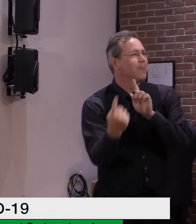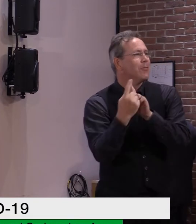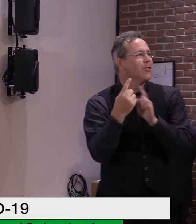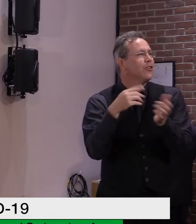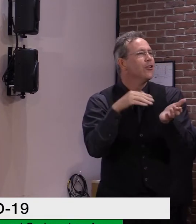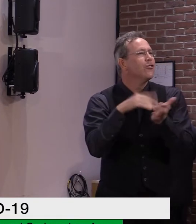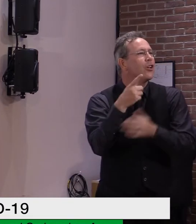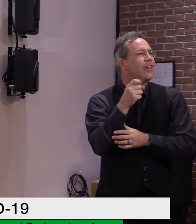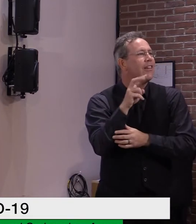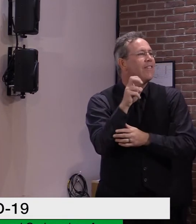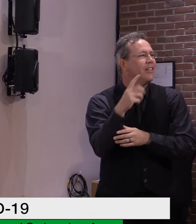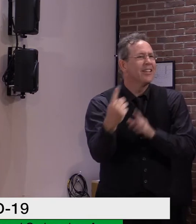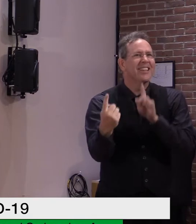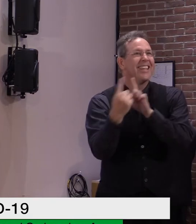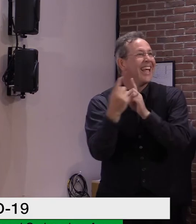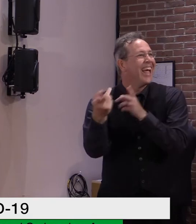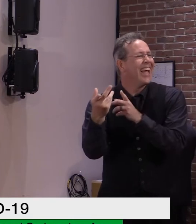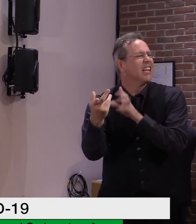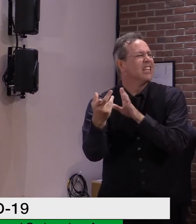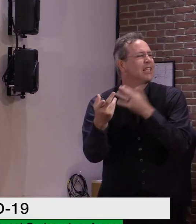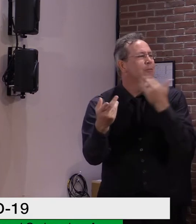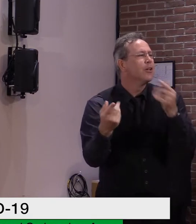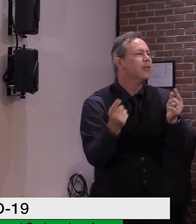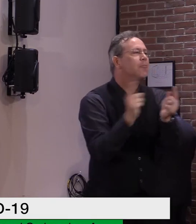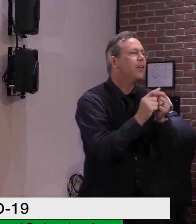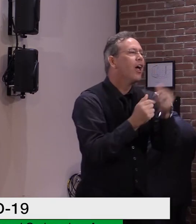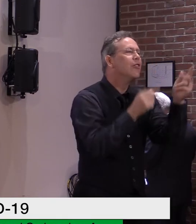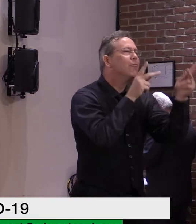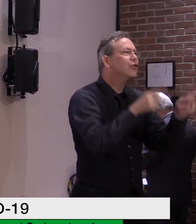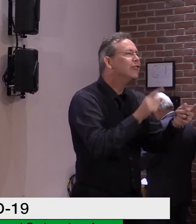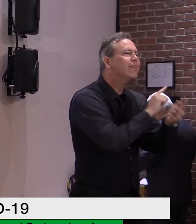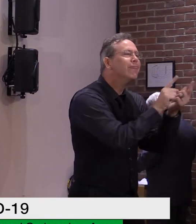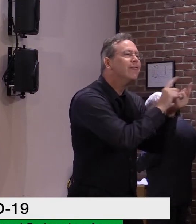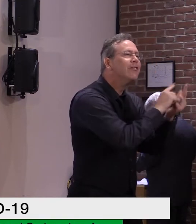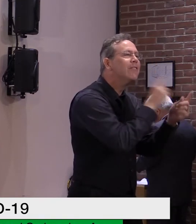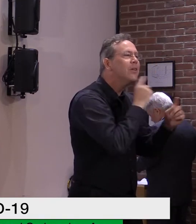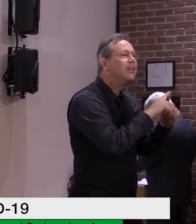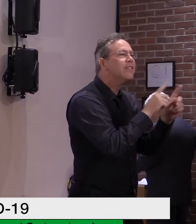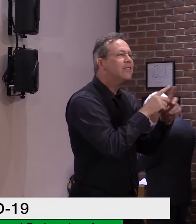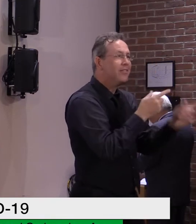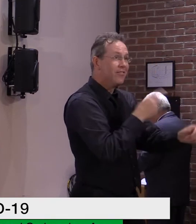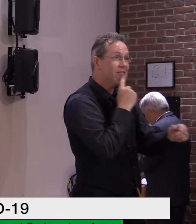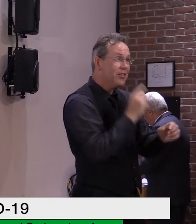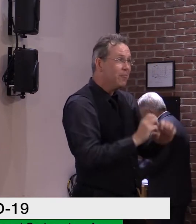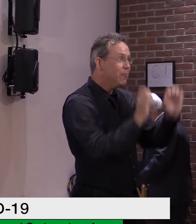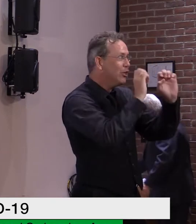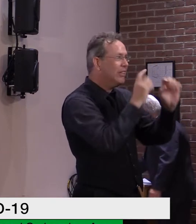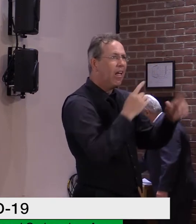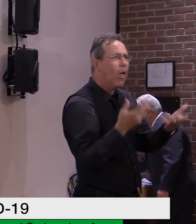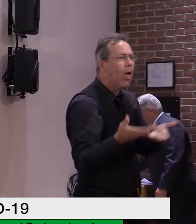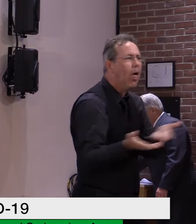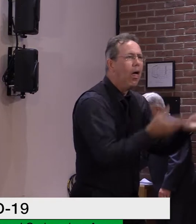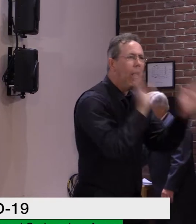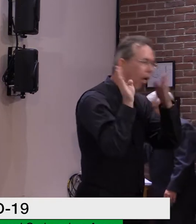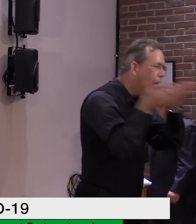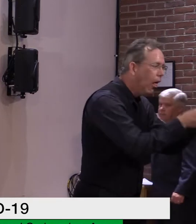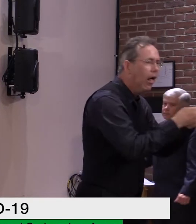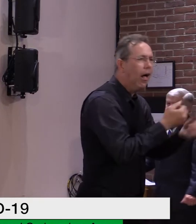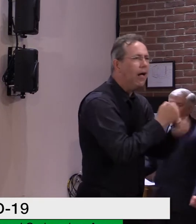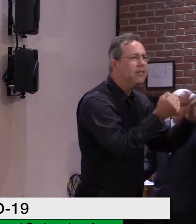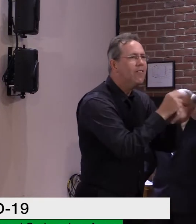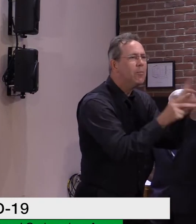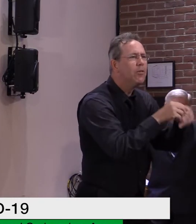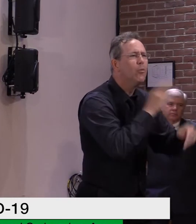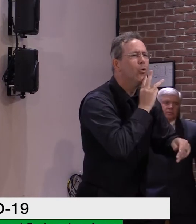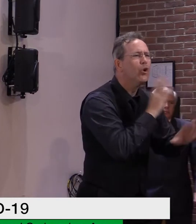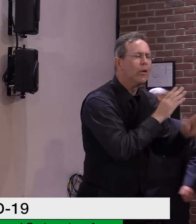so at one of the long list of vaccine clinics that Secretary Smith just mentioned, rather than doing so in